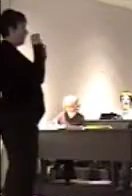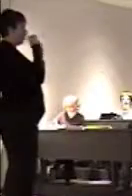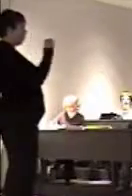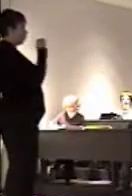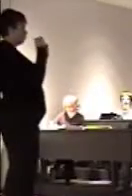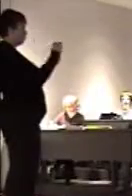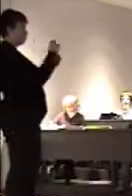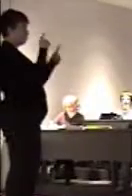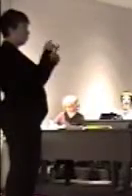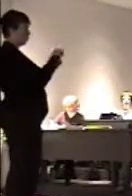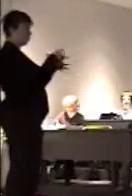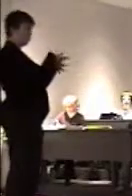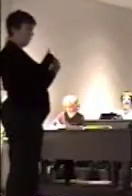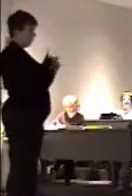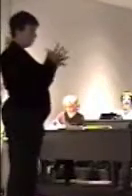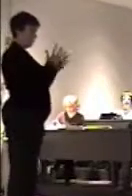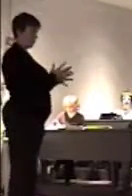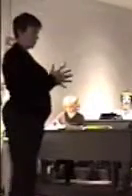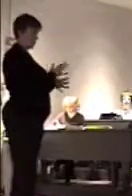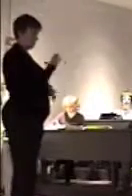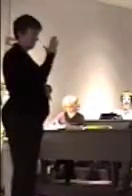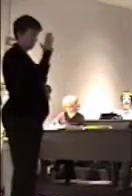Americans. Never.